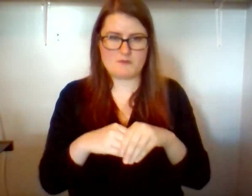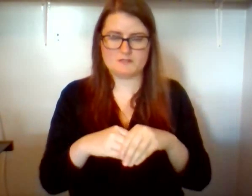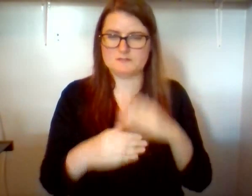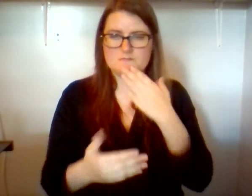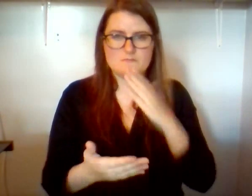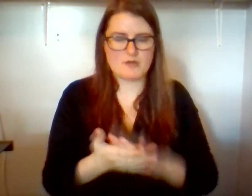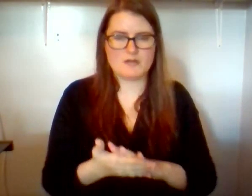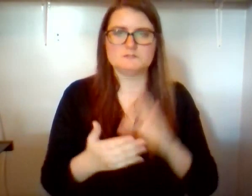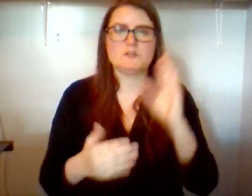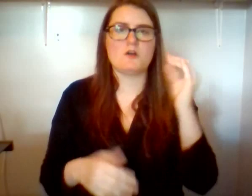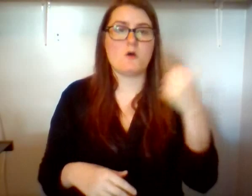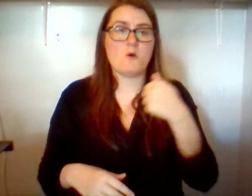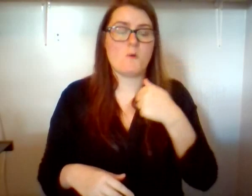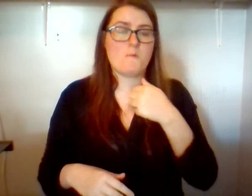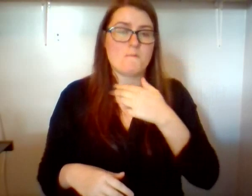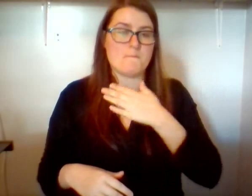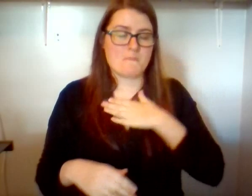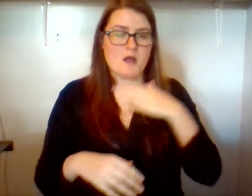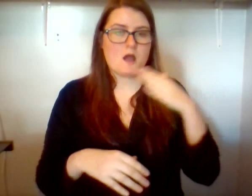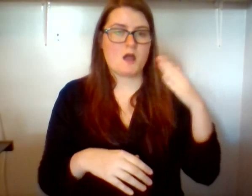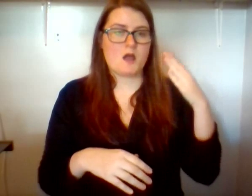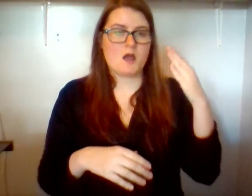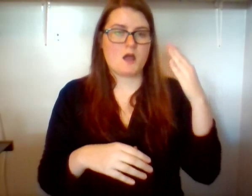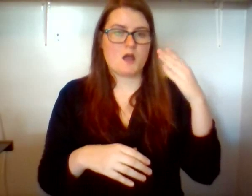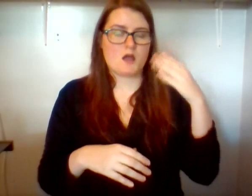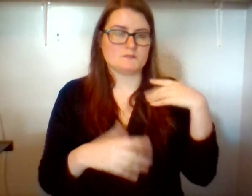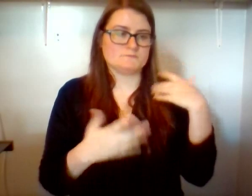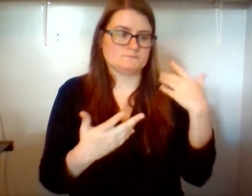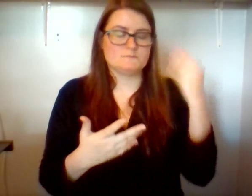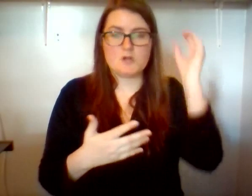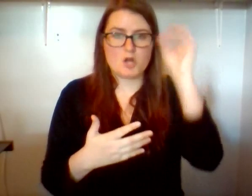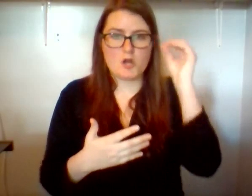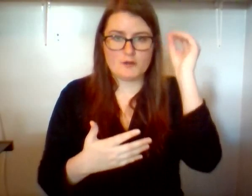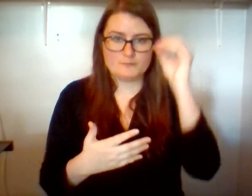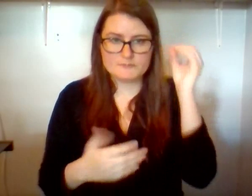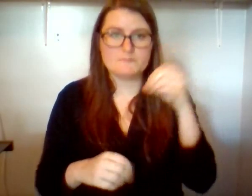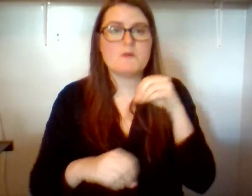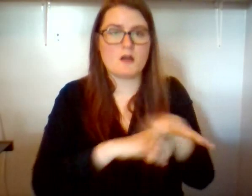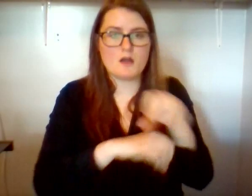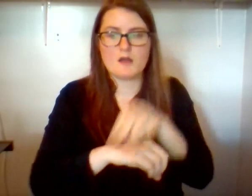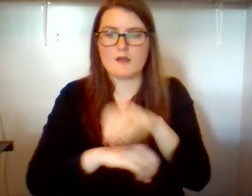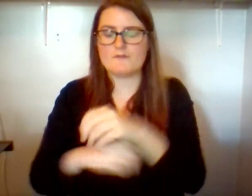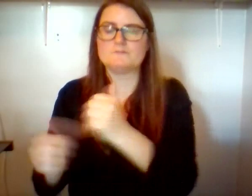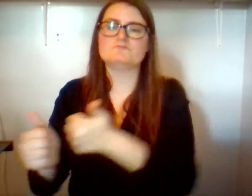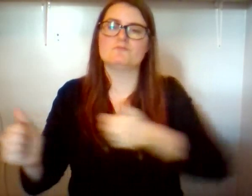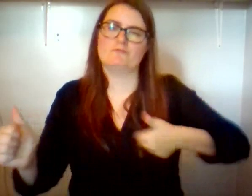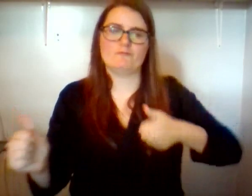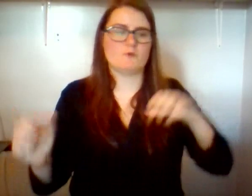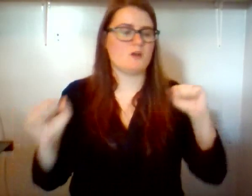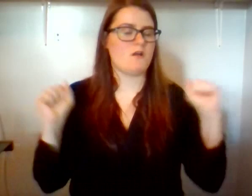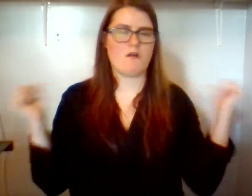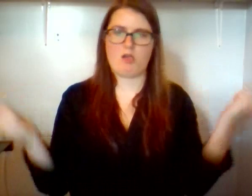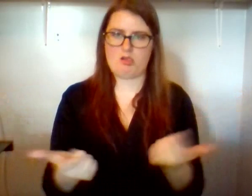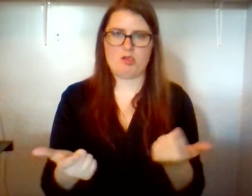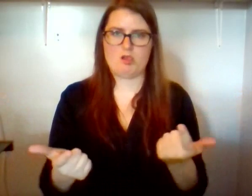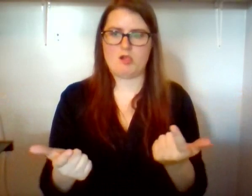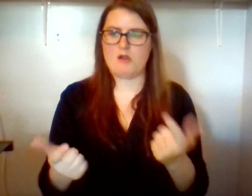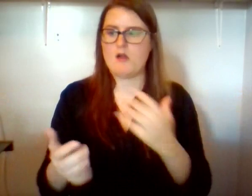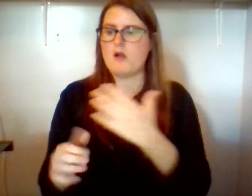sexually awakening touching and kissing. They are designed as foreplay, not play. I think, to be specific,